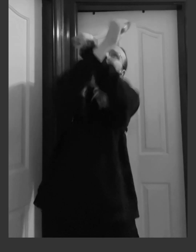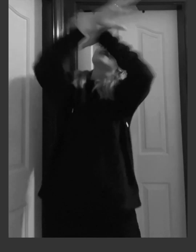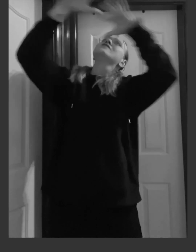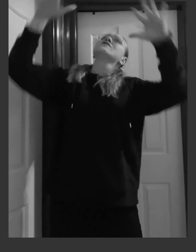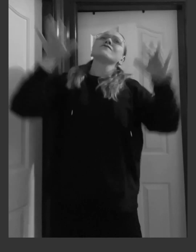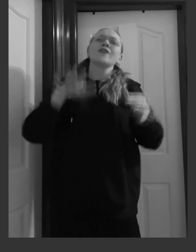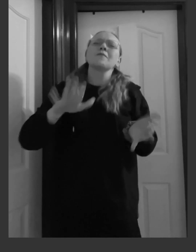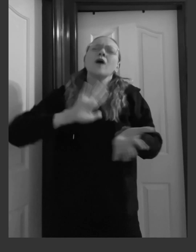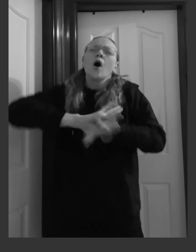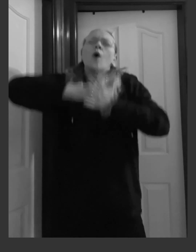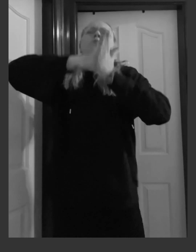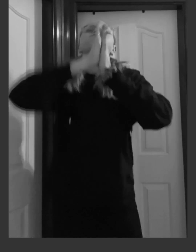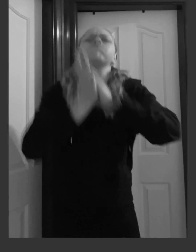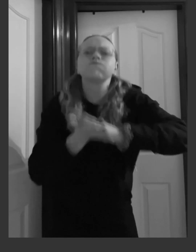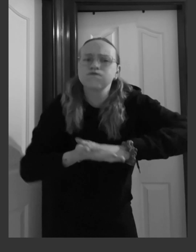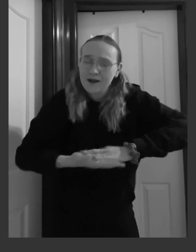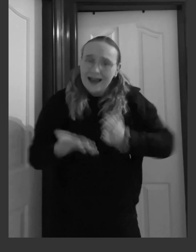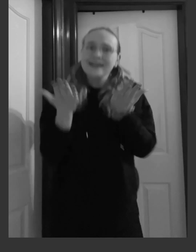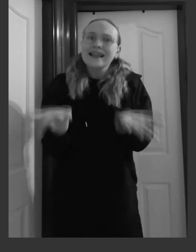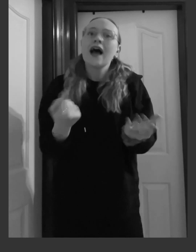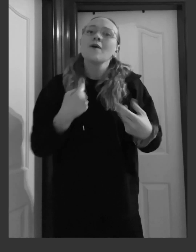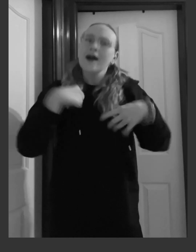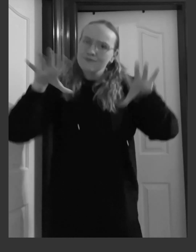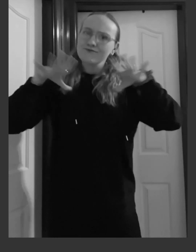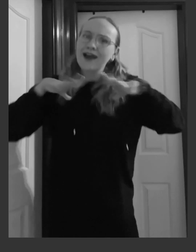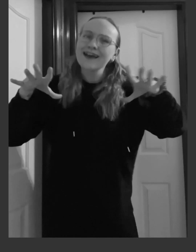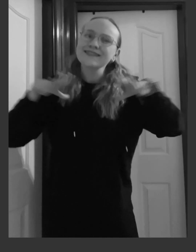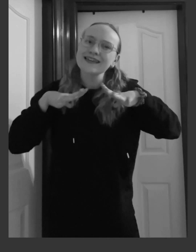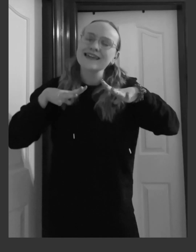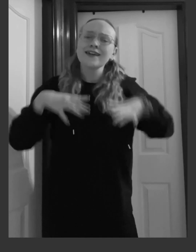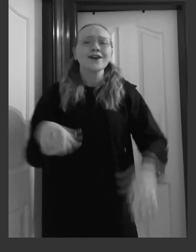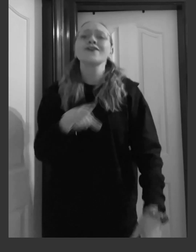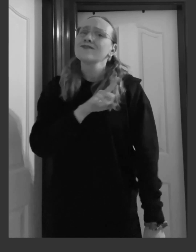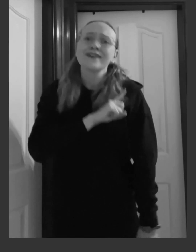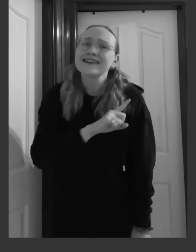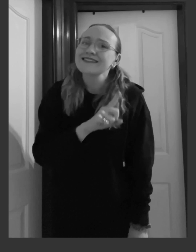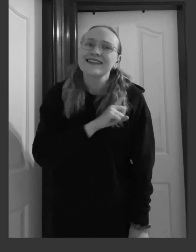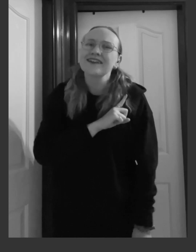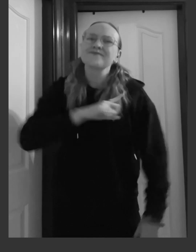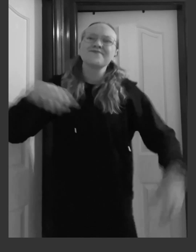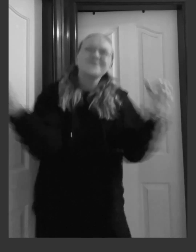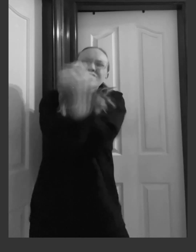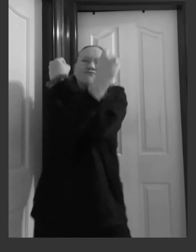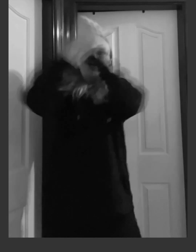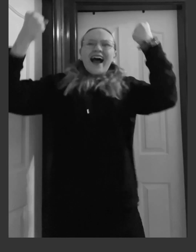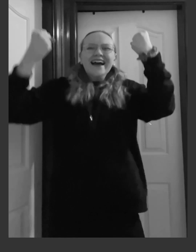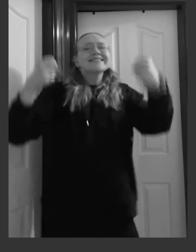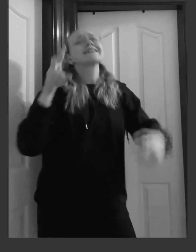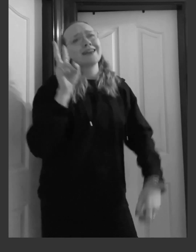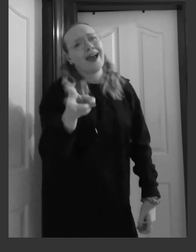from the seas Now I'm ready to rise again